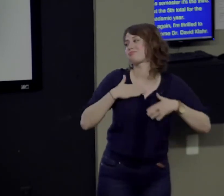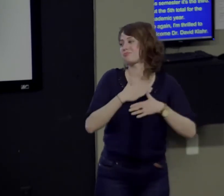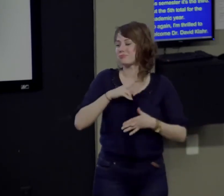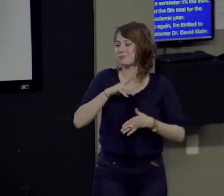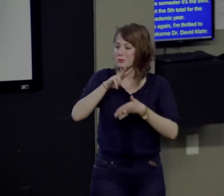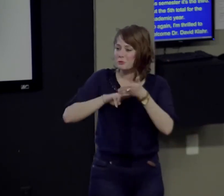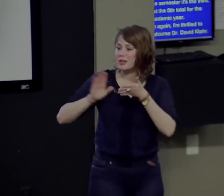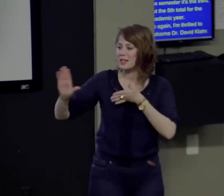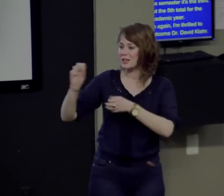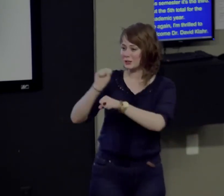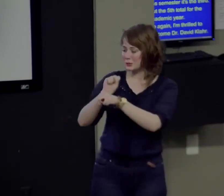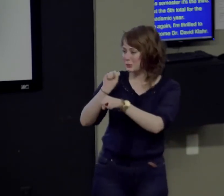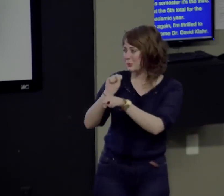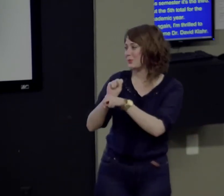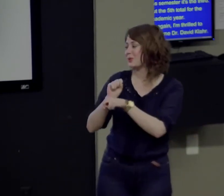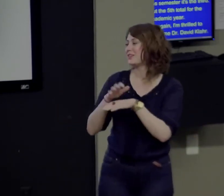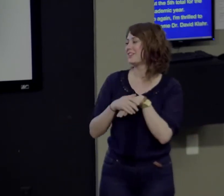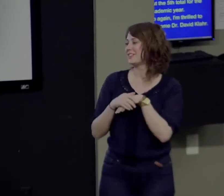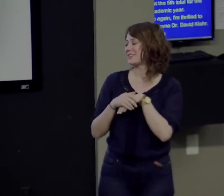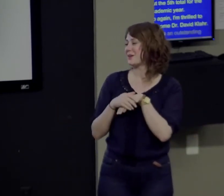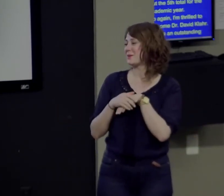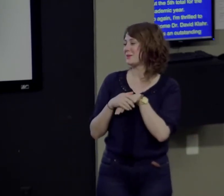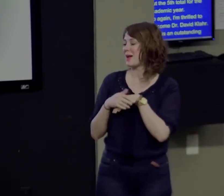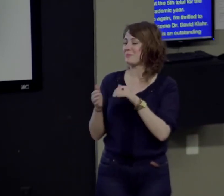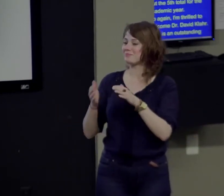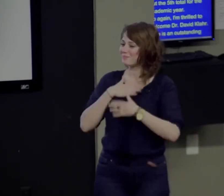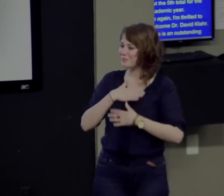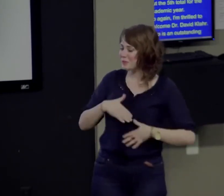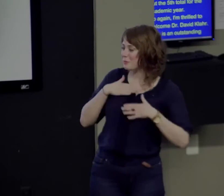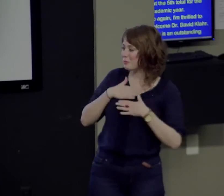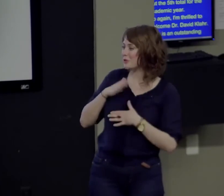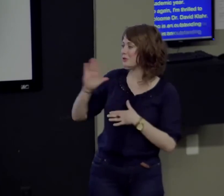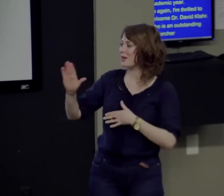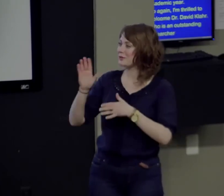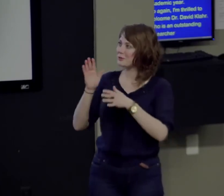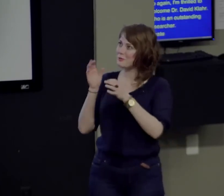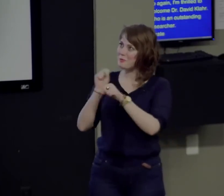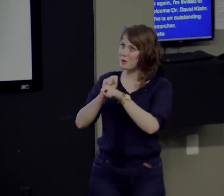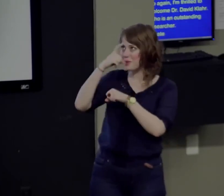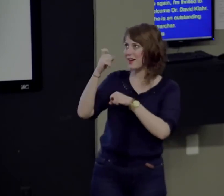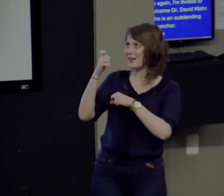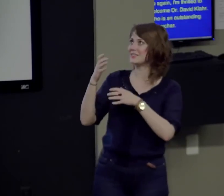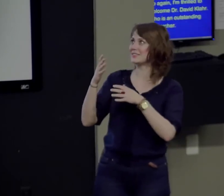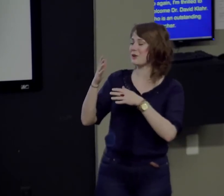who is an outstanding researcher. I've greatly enjoyed reading his work,